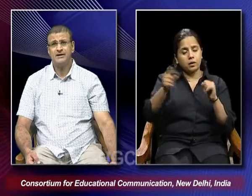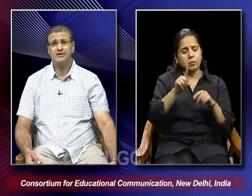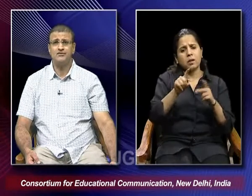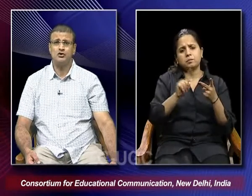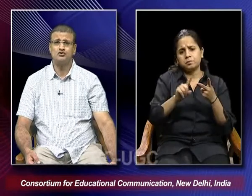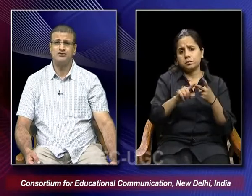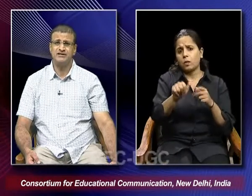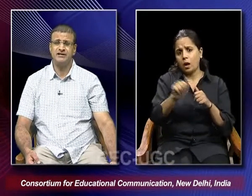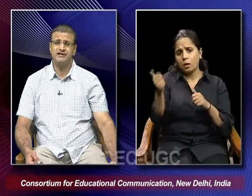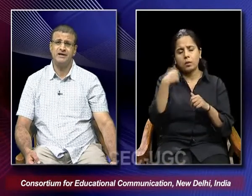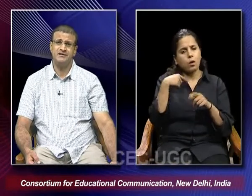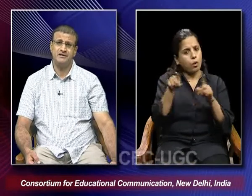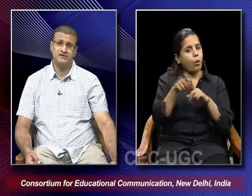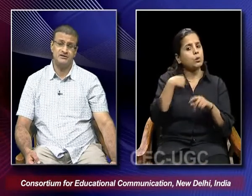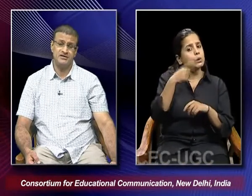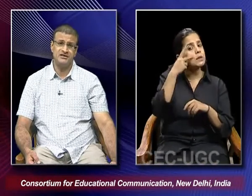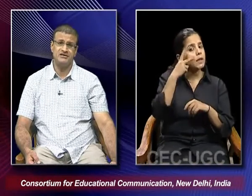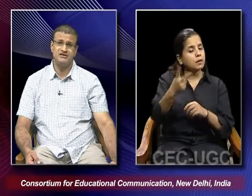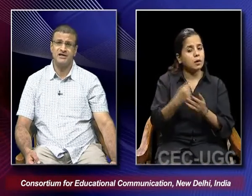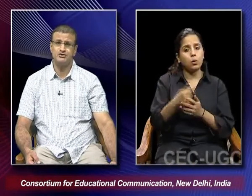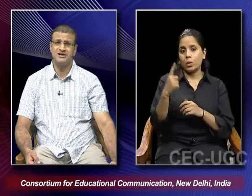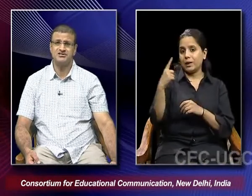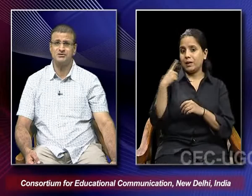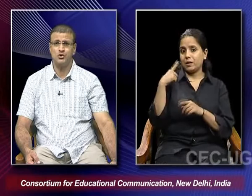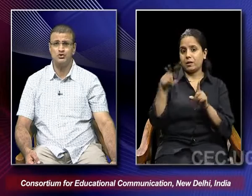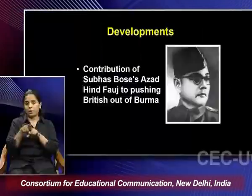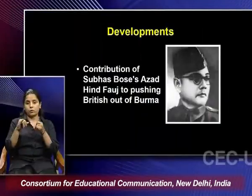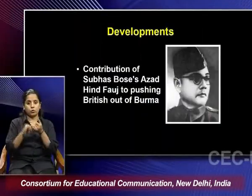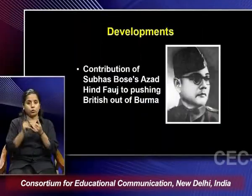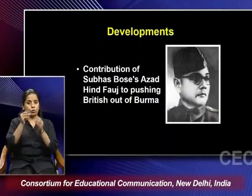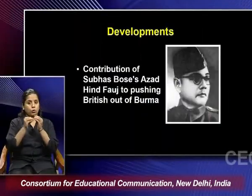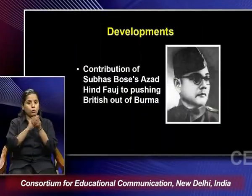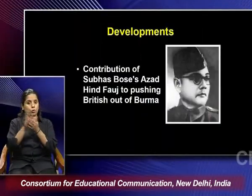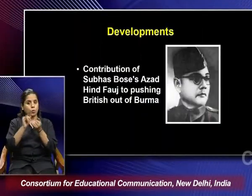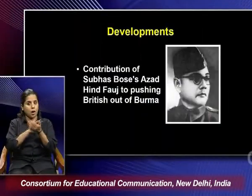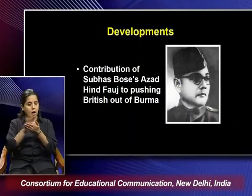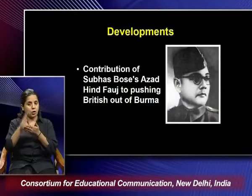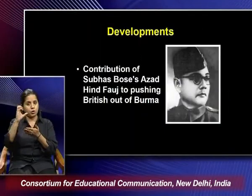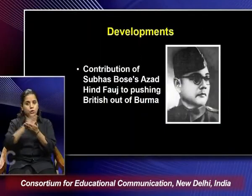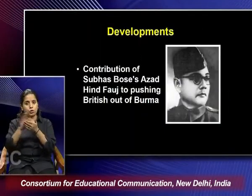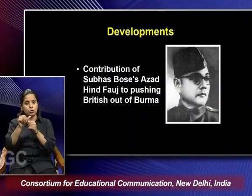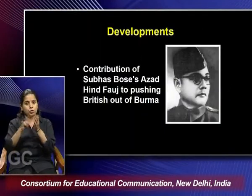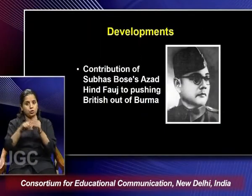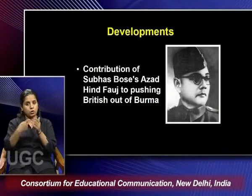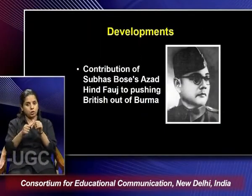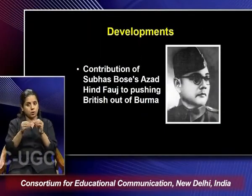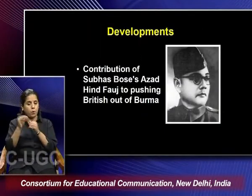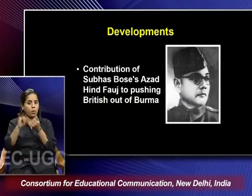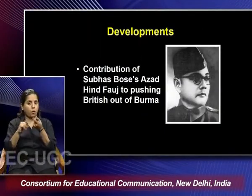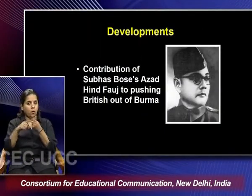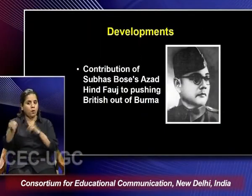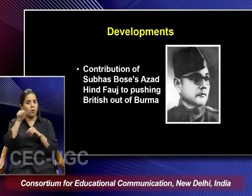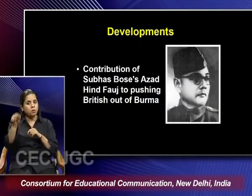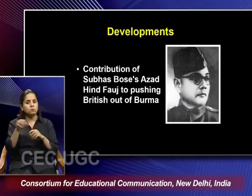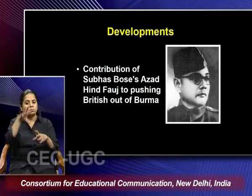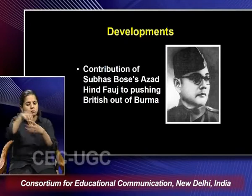that, we also see that leaders like Subhash Chandra Bose and his contribution in the sense of the Azad